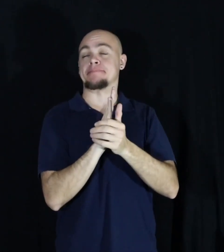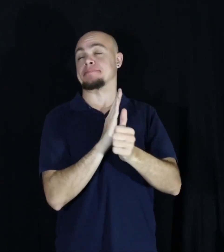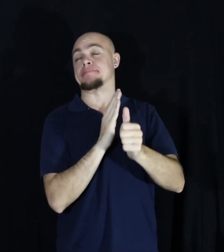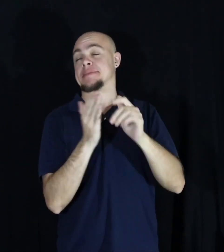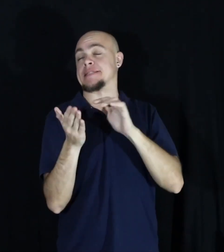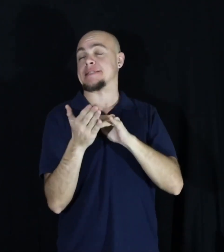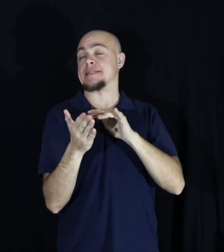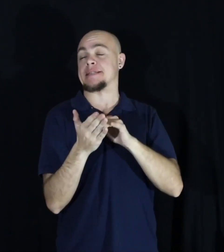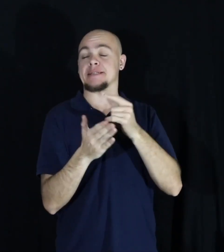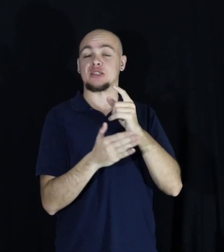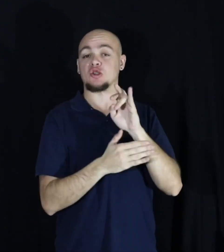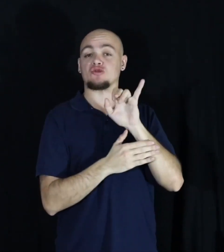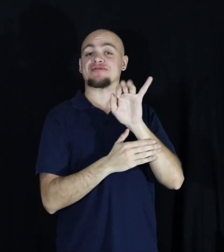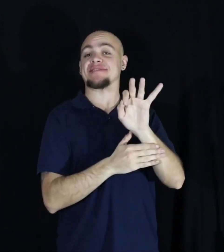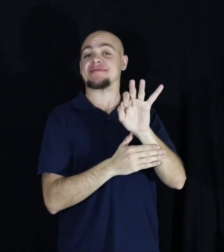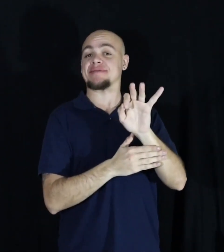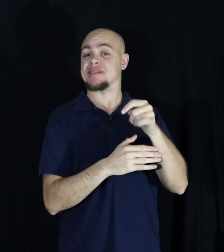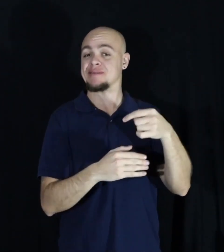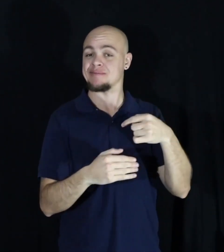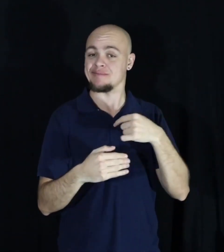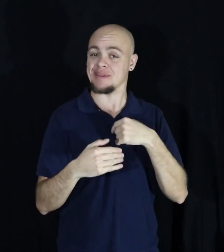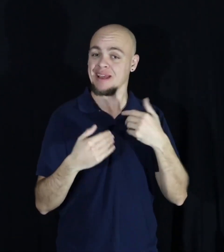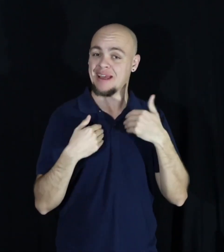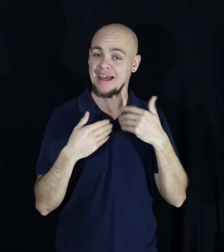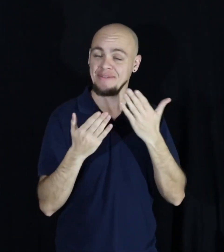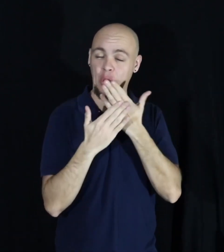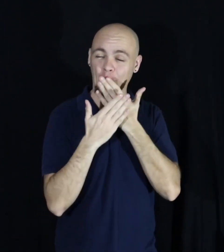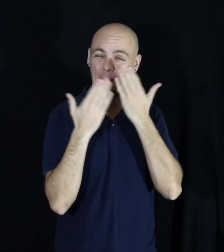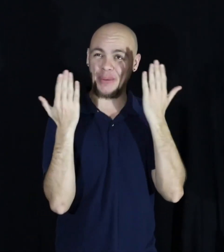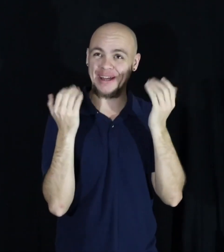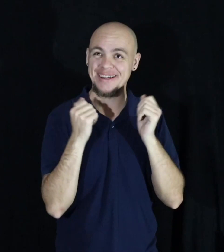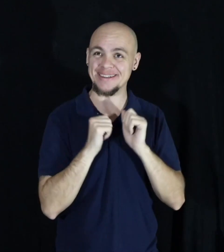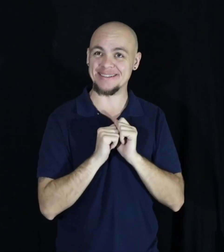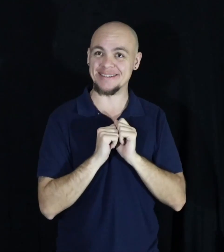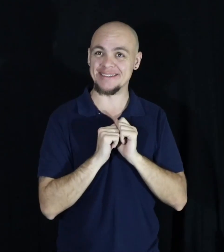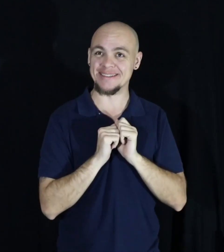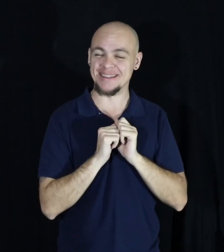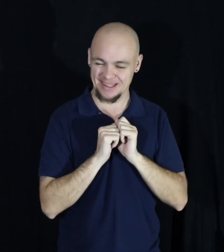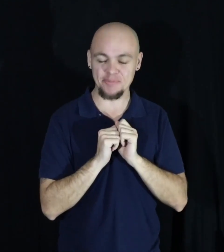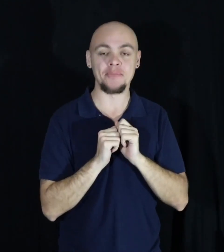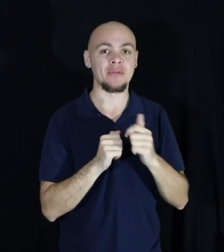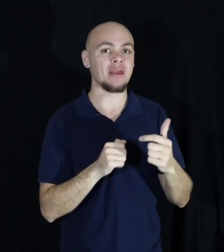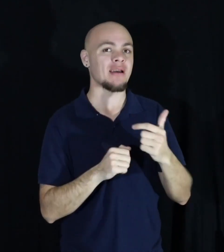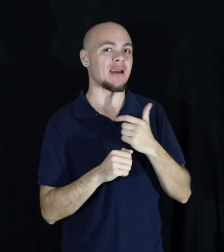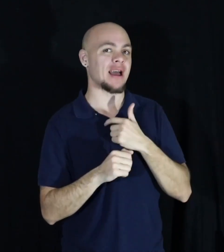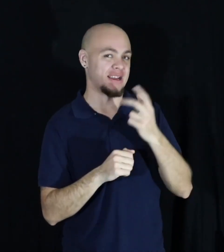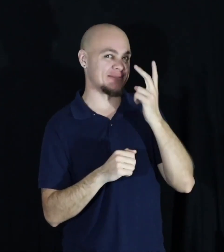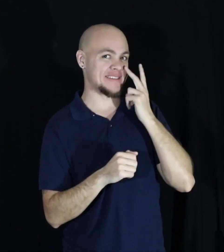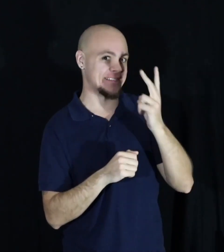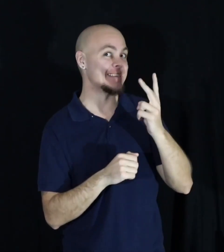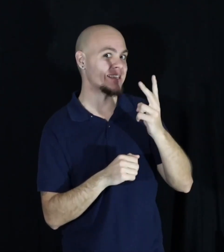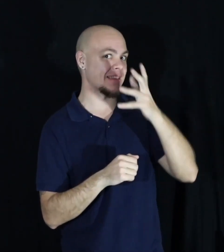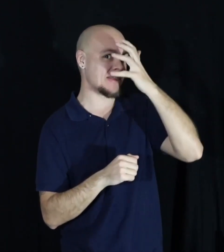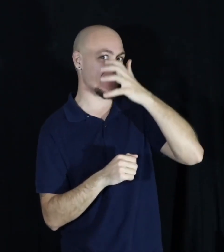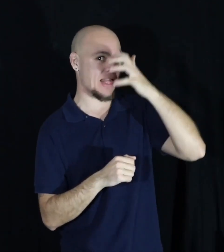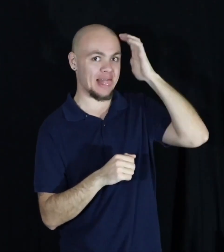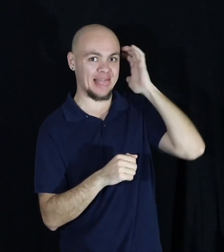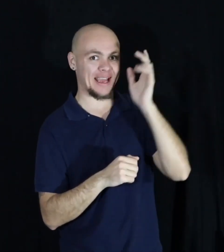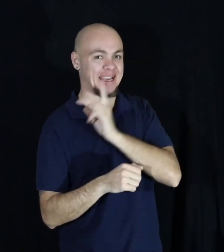study. I have absolutely none. Yeah, I have seen The Lion King 18